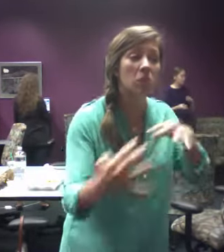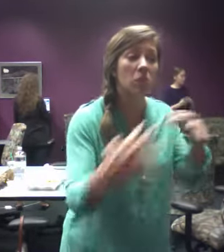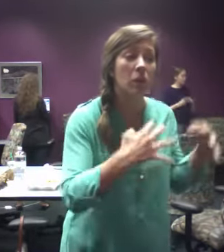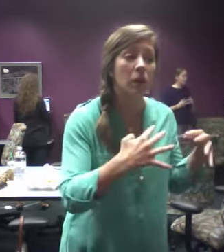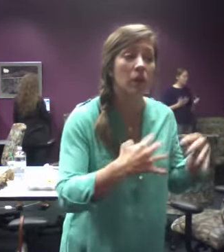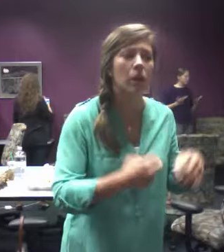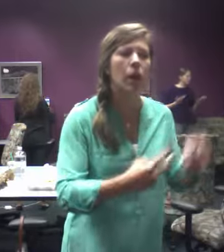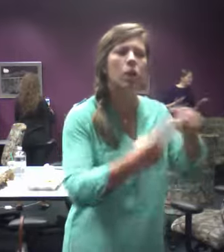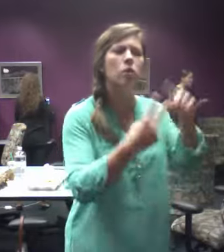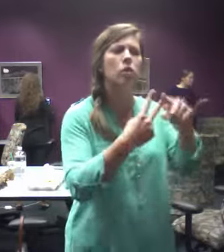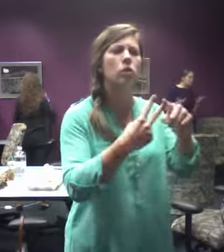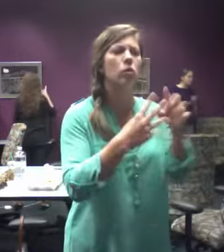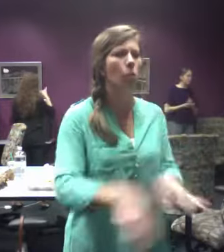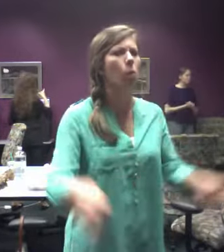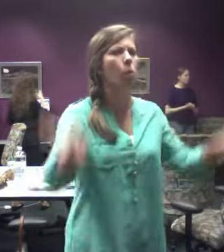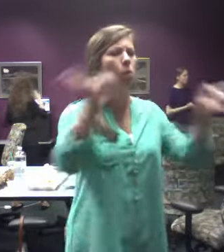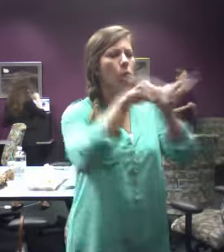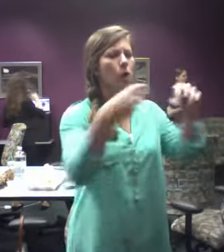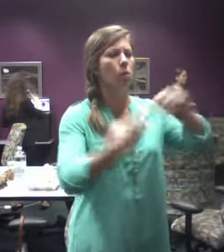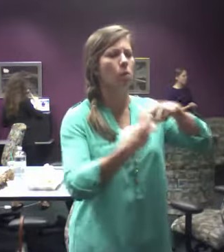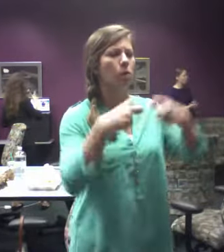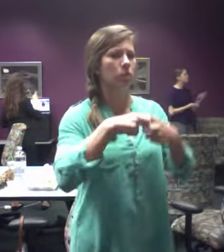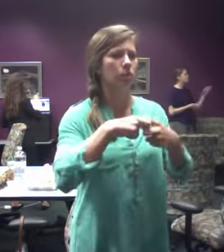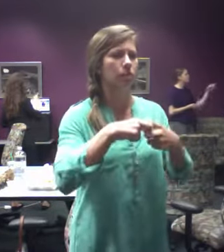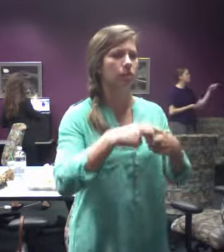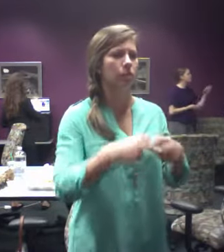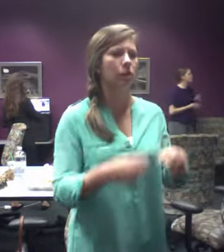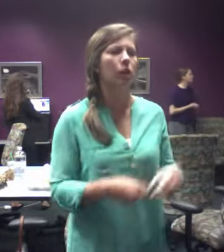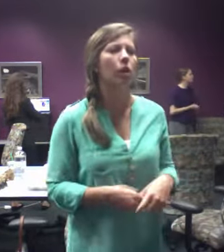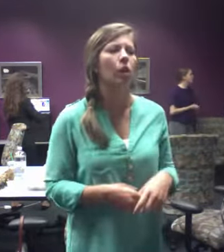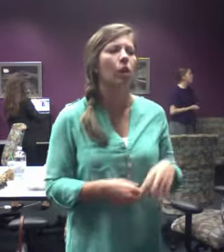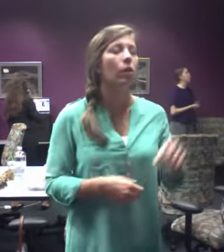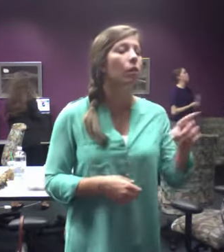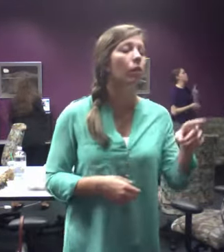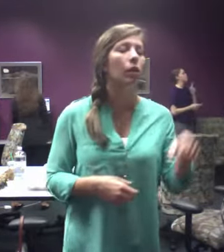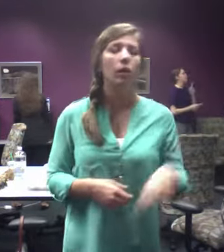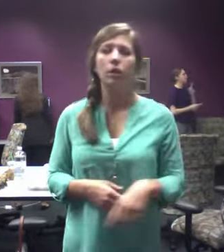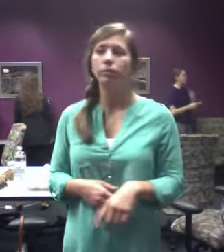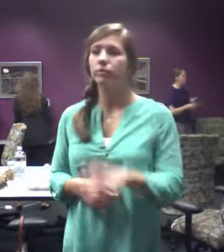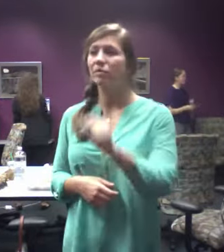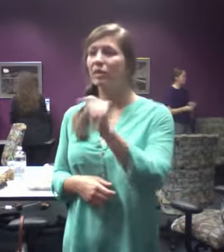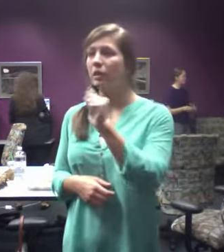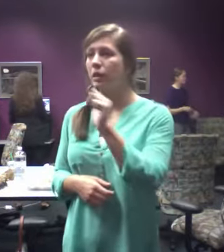Okay, tea was a problem earlier, wasn't it? We didn't want to pay that tax on tea. Yes.